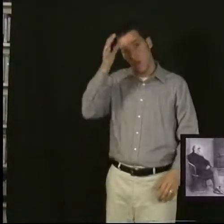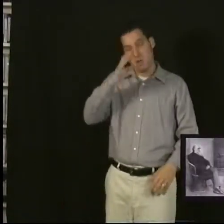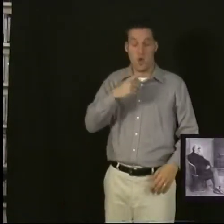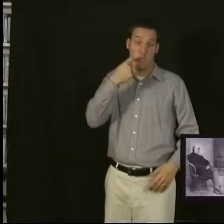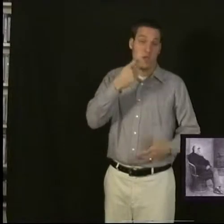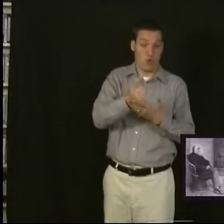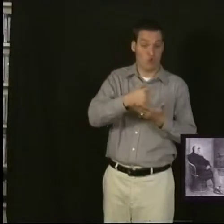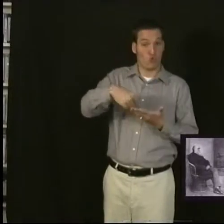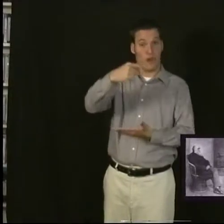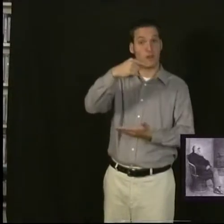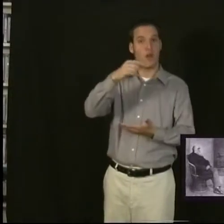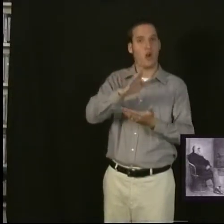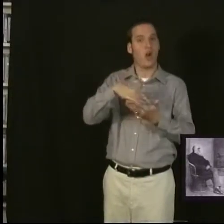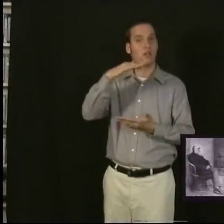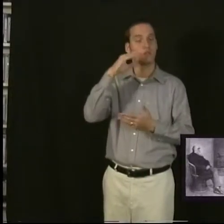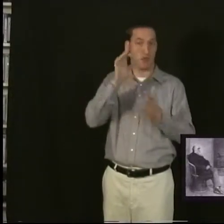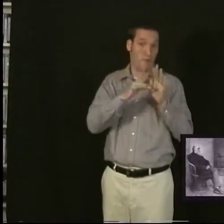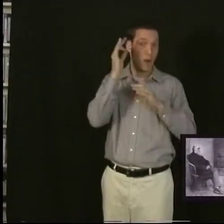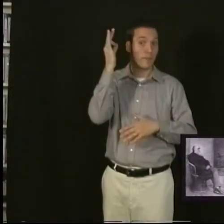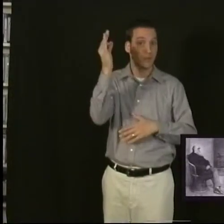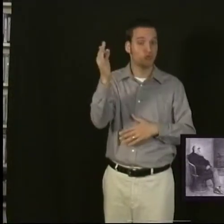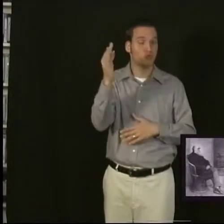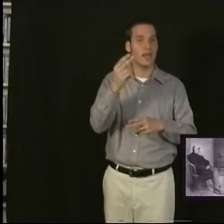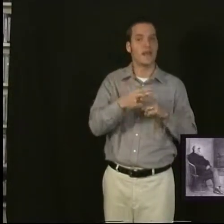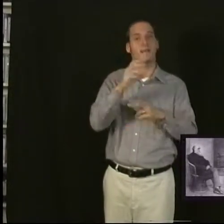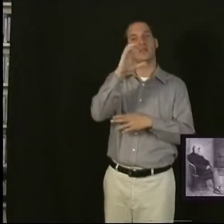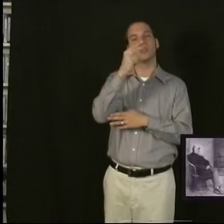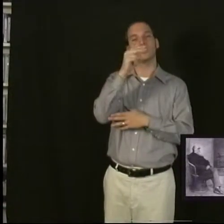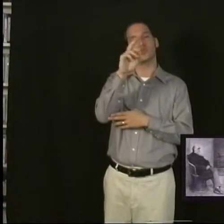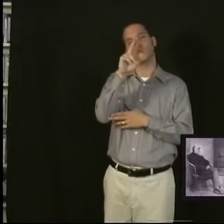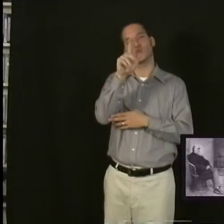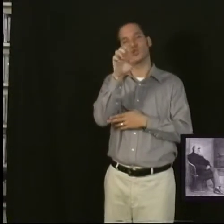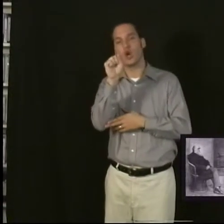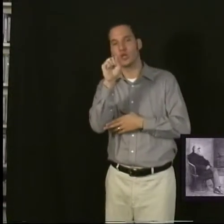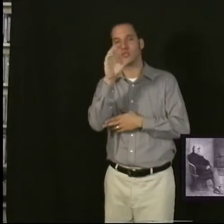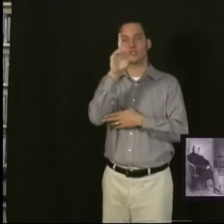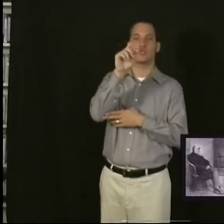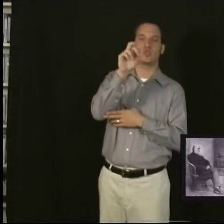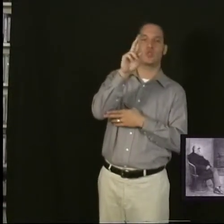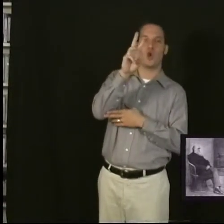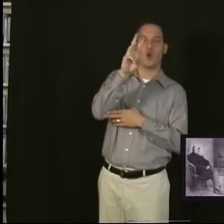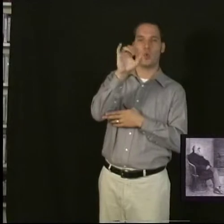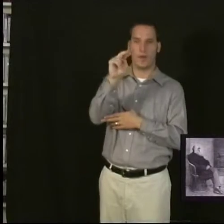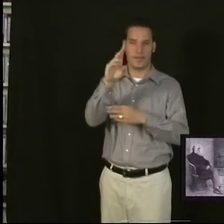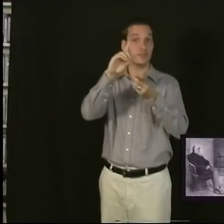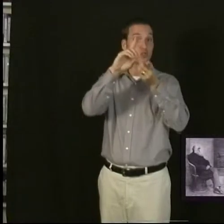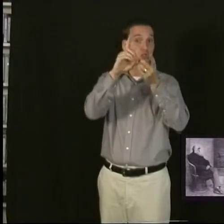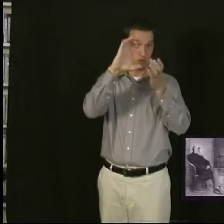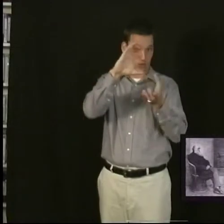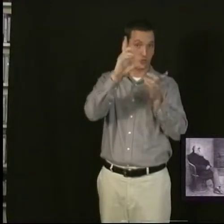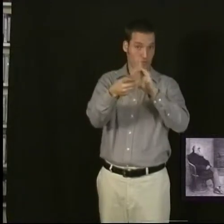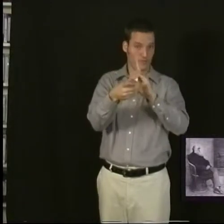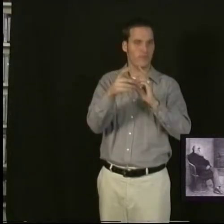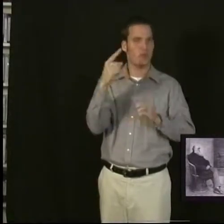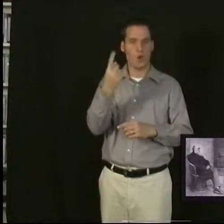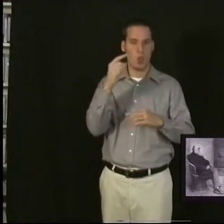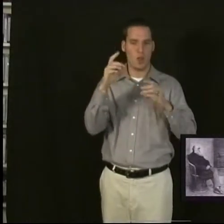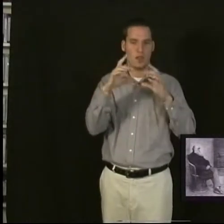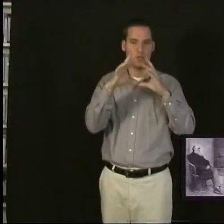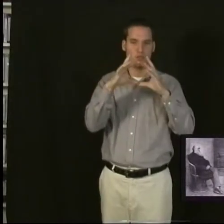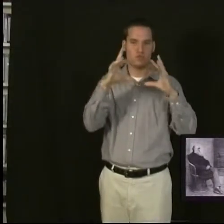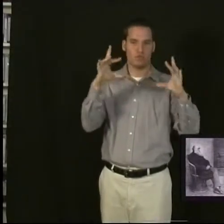graduated from Bible college to be a preacher. His name was Charles Darwin. The only degree Darwin ever got